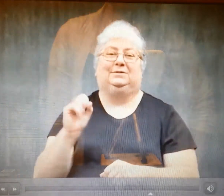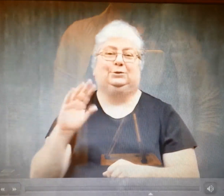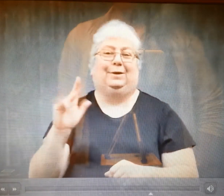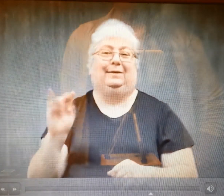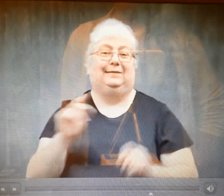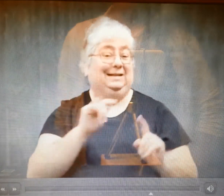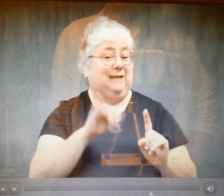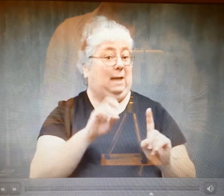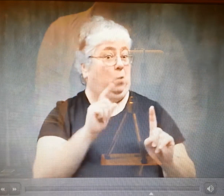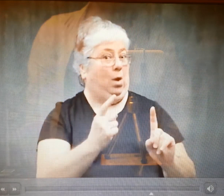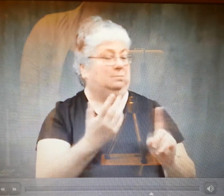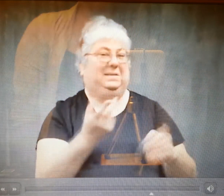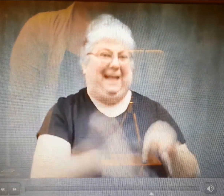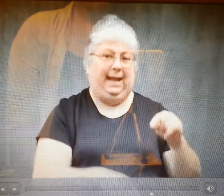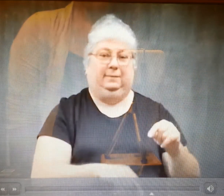detect type 1.